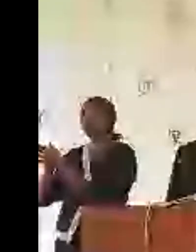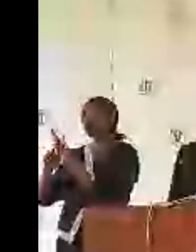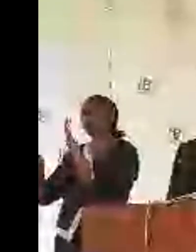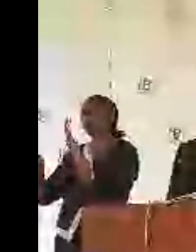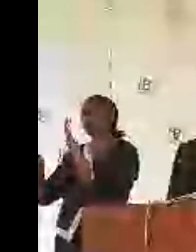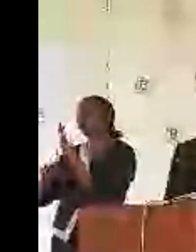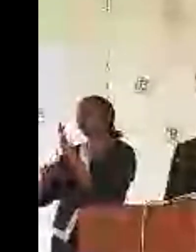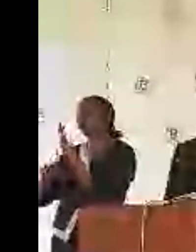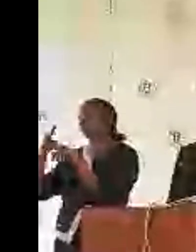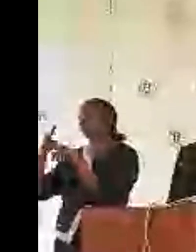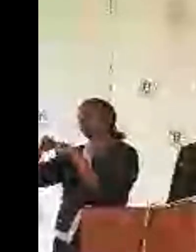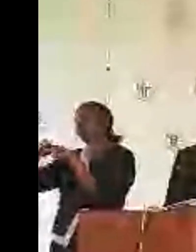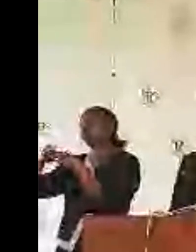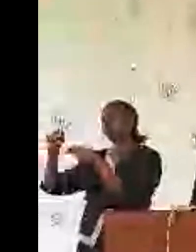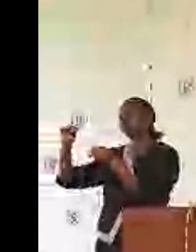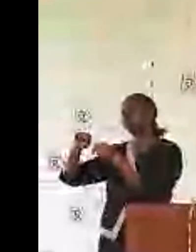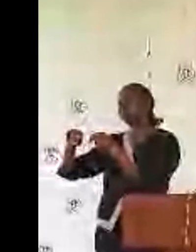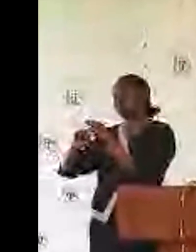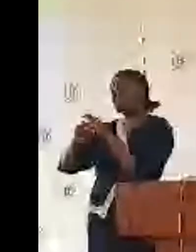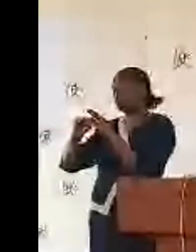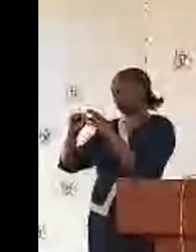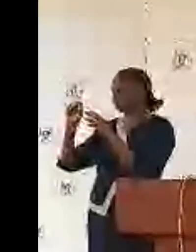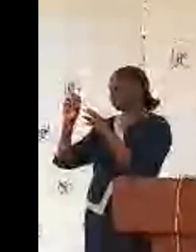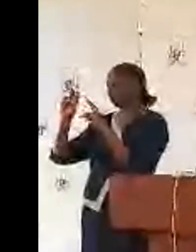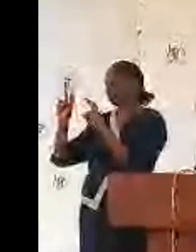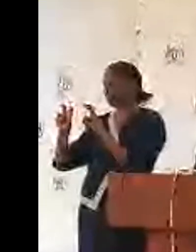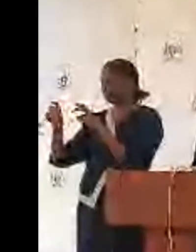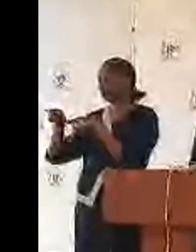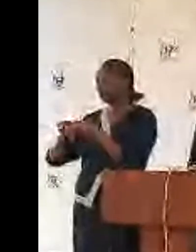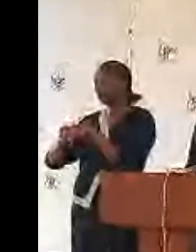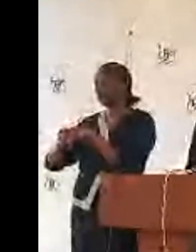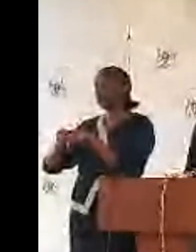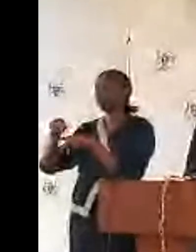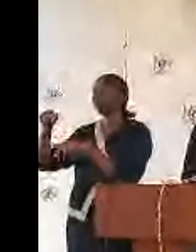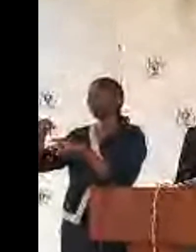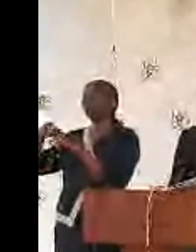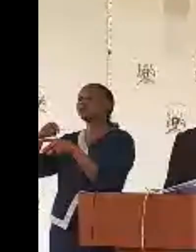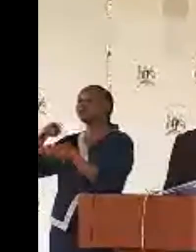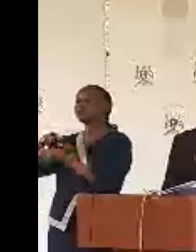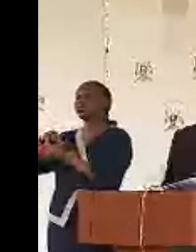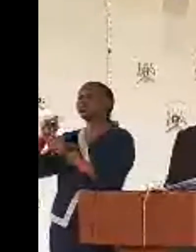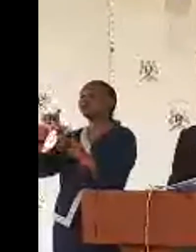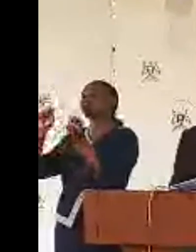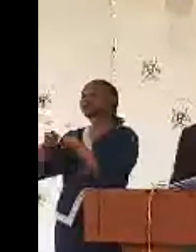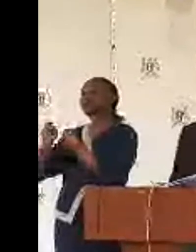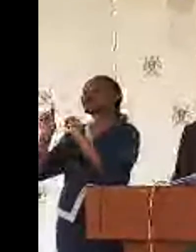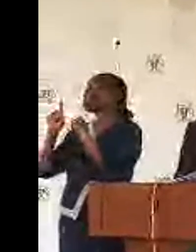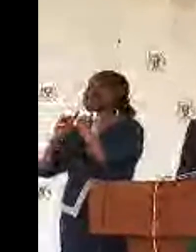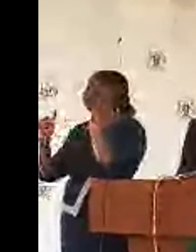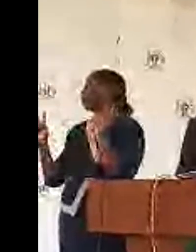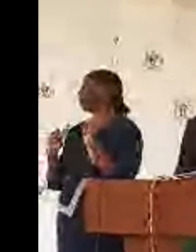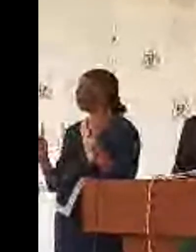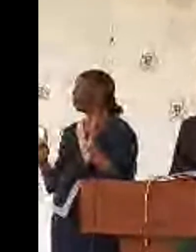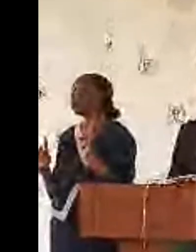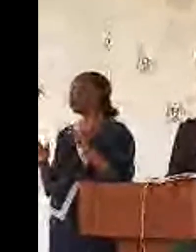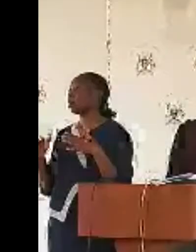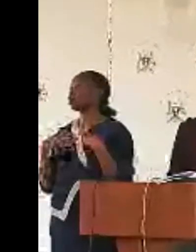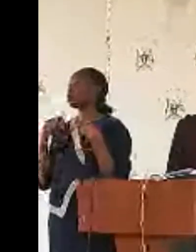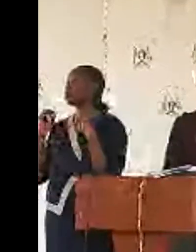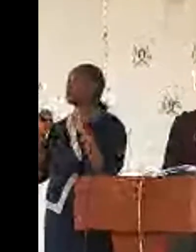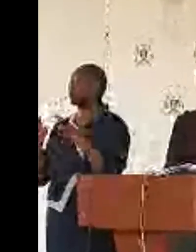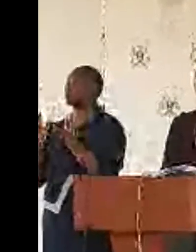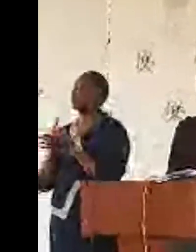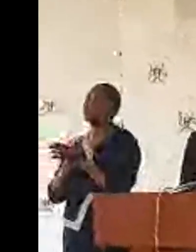Amannya gaabwe ne subject ze basalawo okukola ku ssaawa eno tebateekeddwa kukyusaamu ku ebyo,